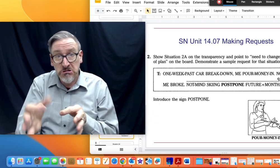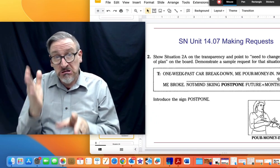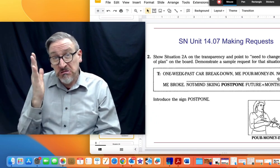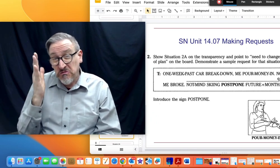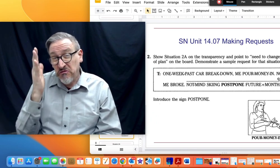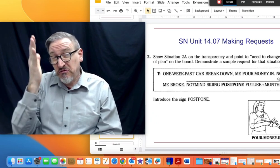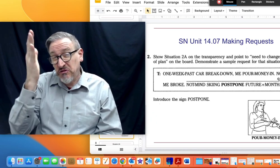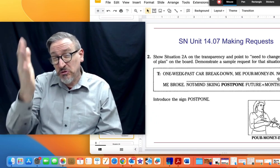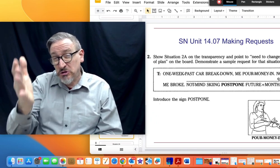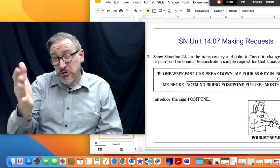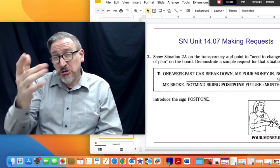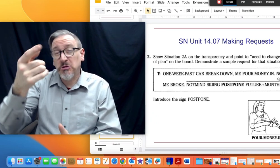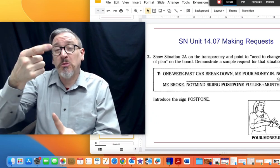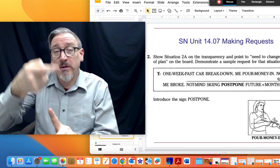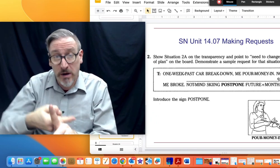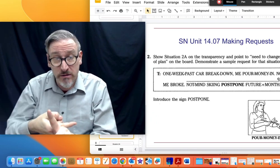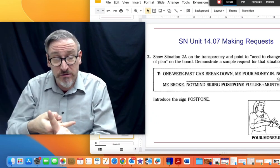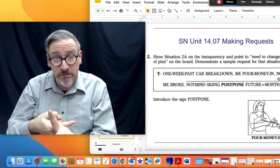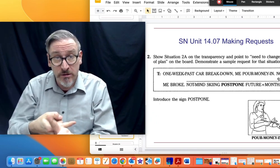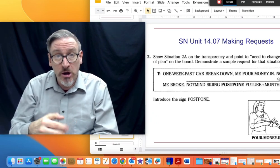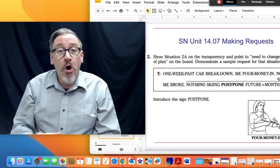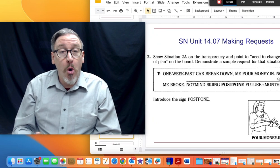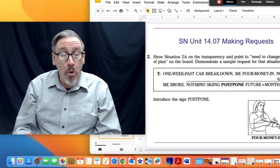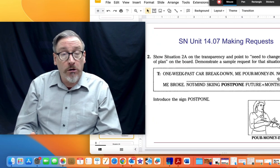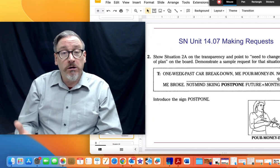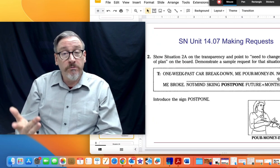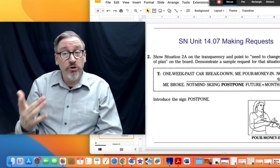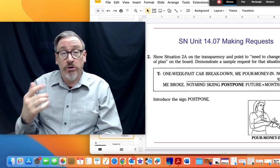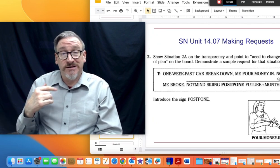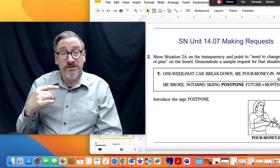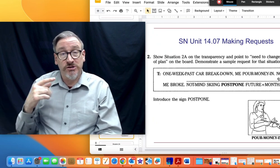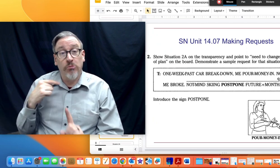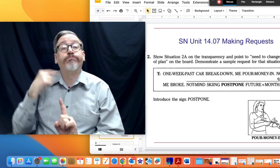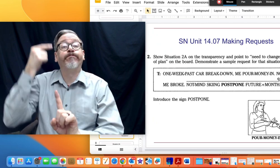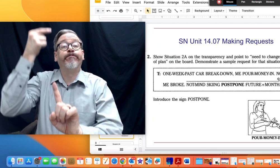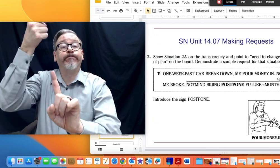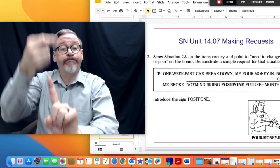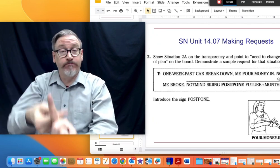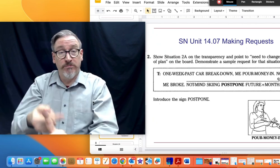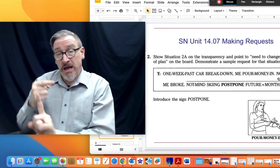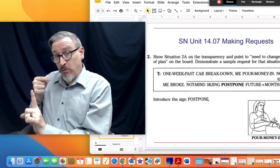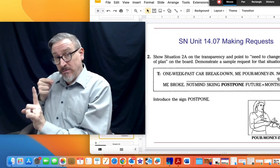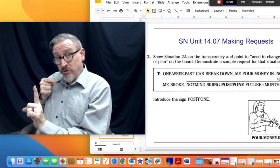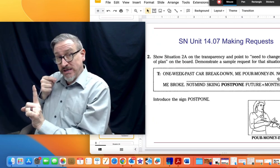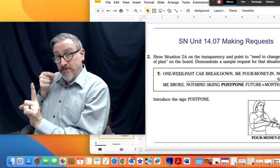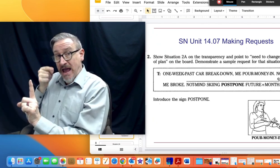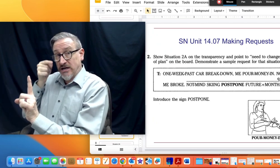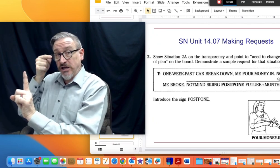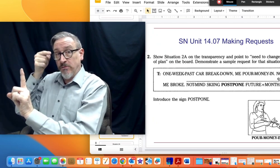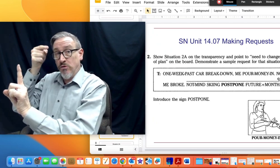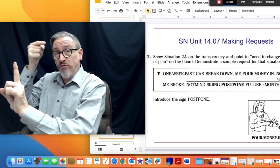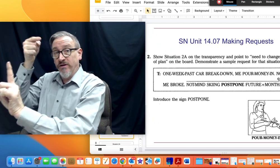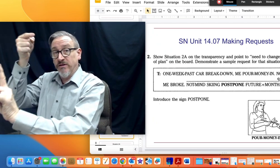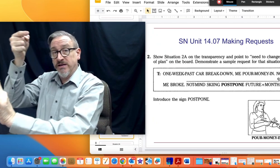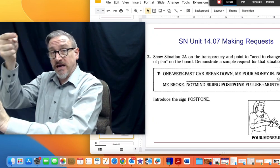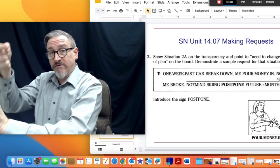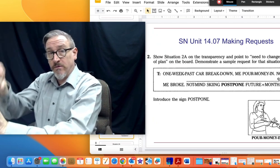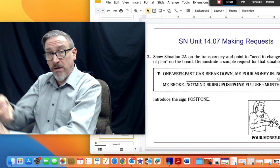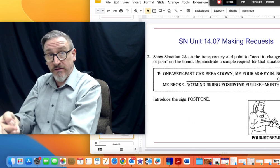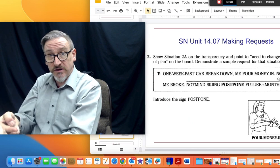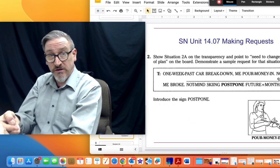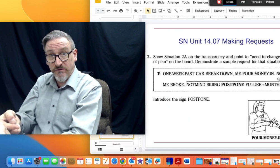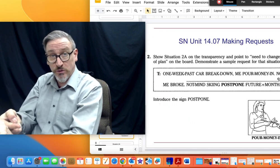postpone future 1 month, or you could also just go, and what I'm doing is I'm actually moving the